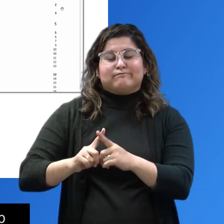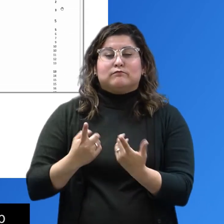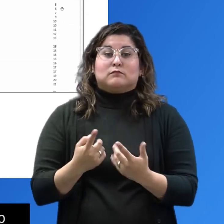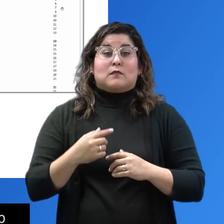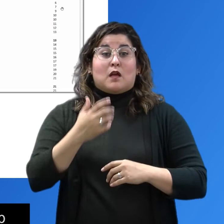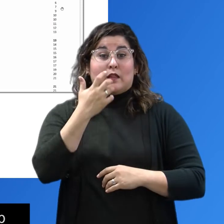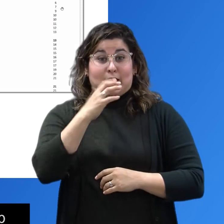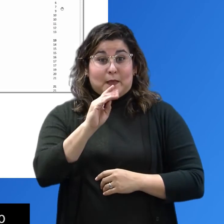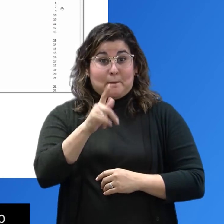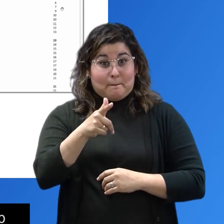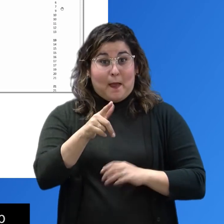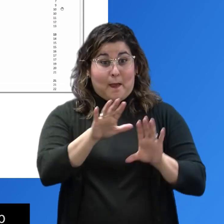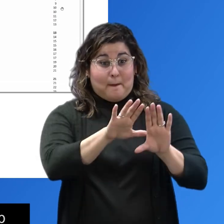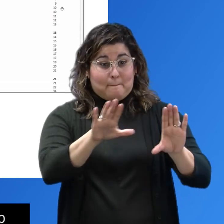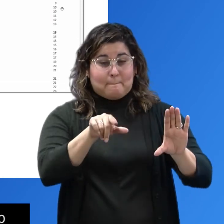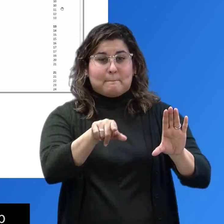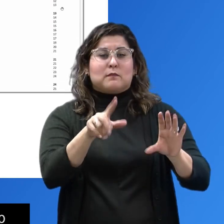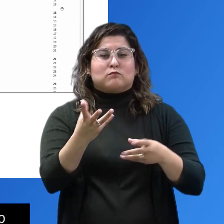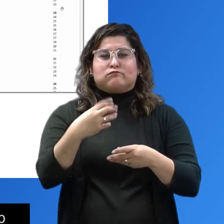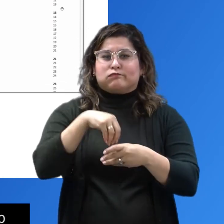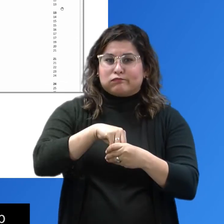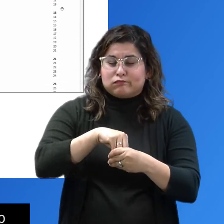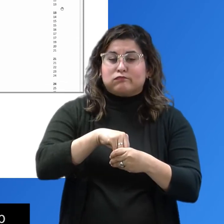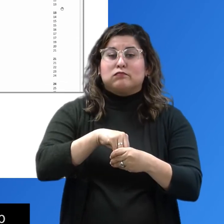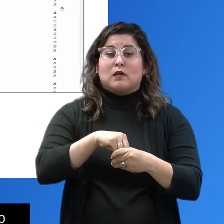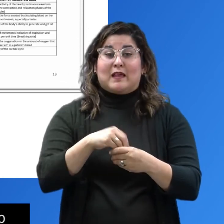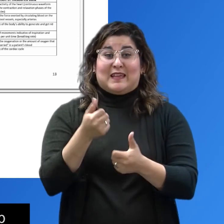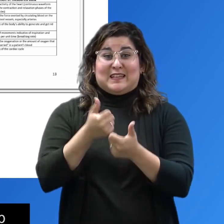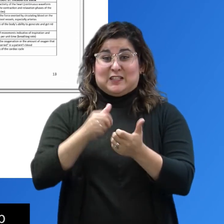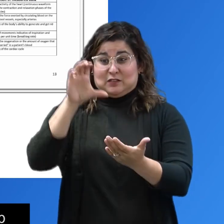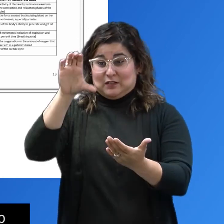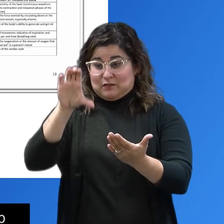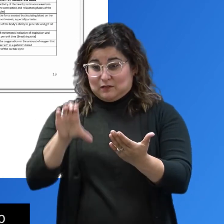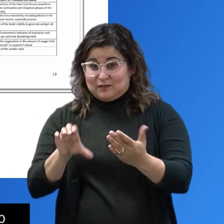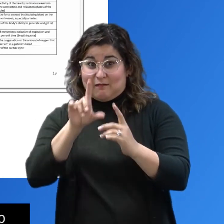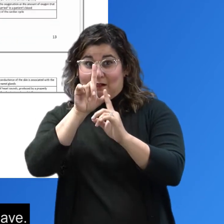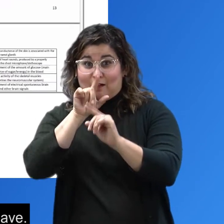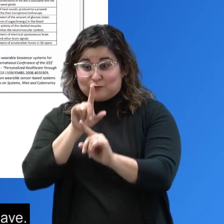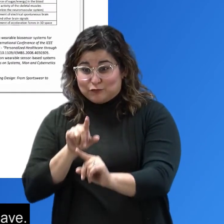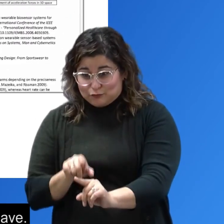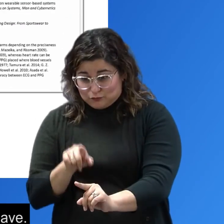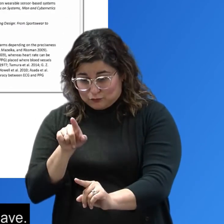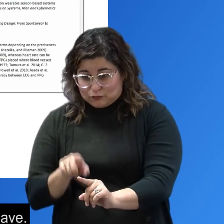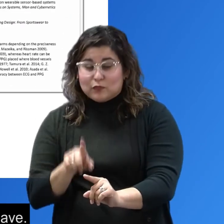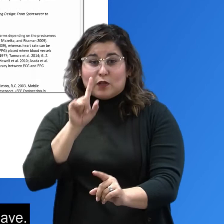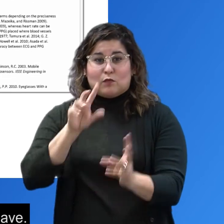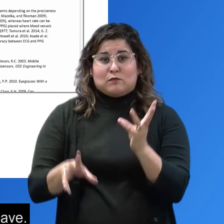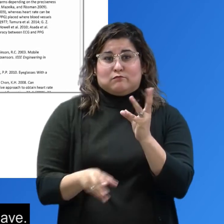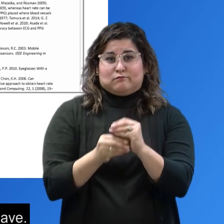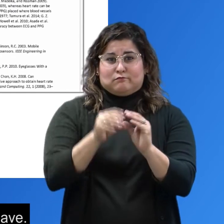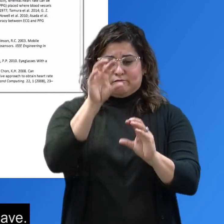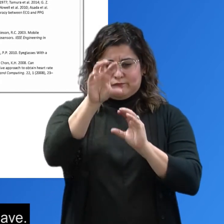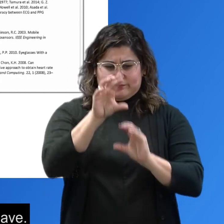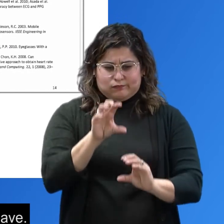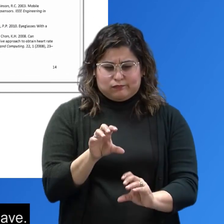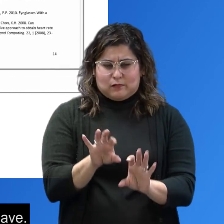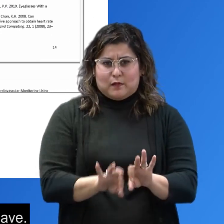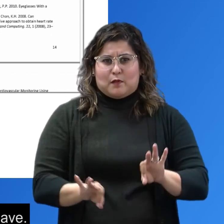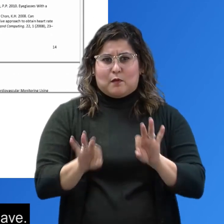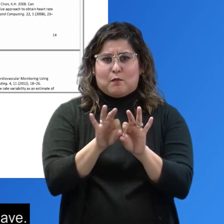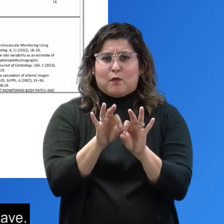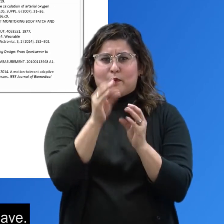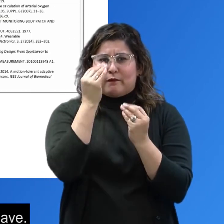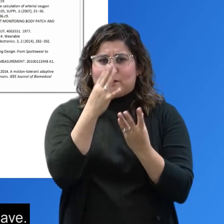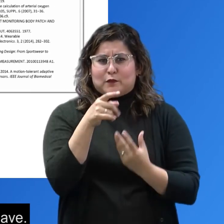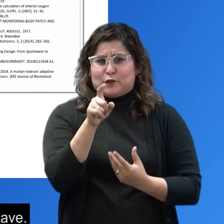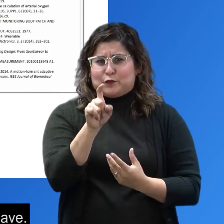includes the heat map that you put together. For each section you answered, it will build up the pertinent information